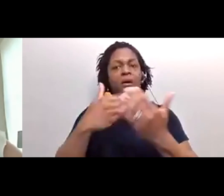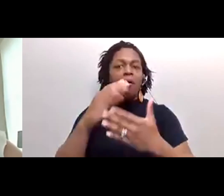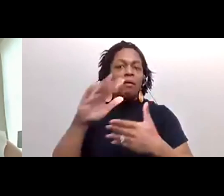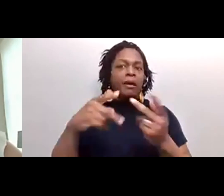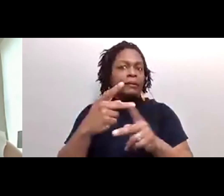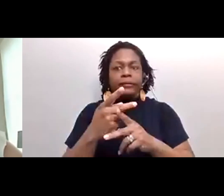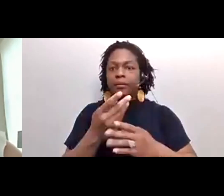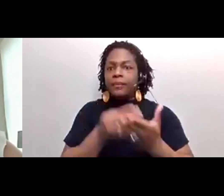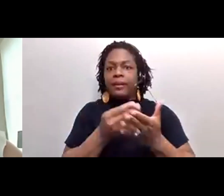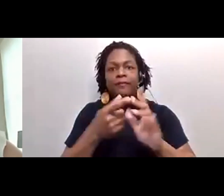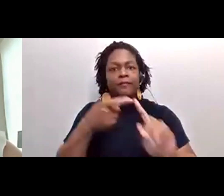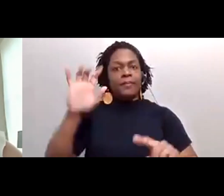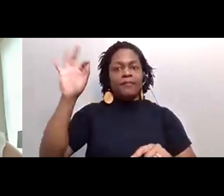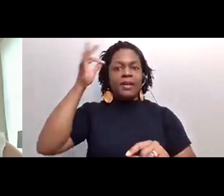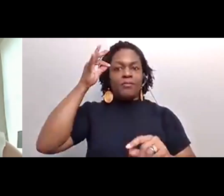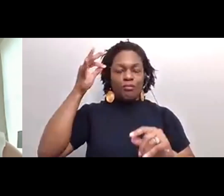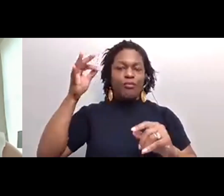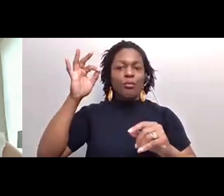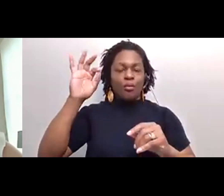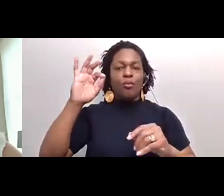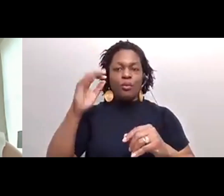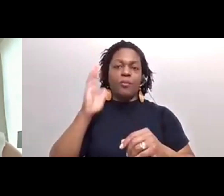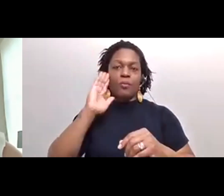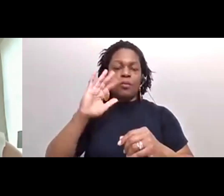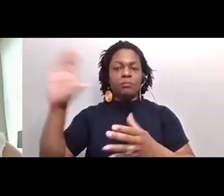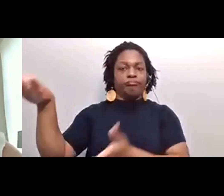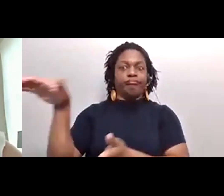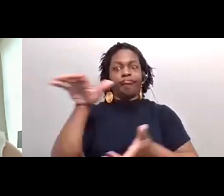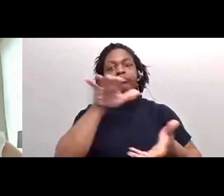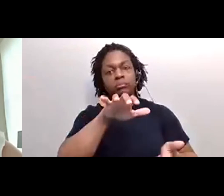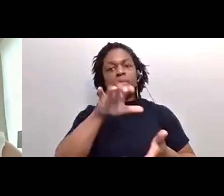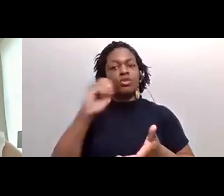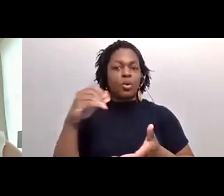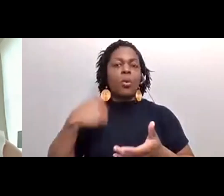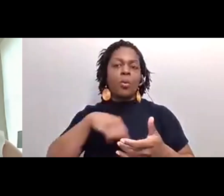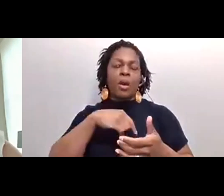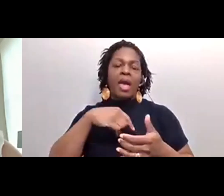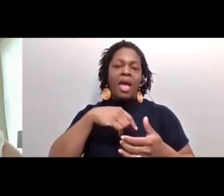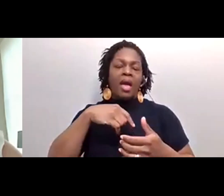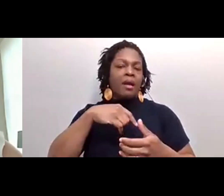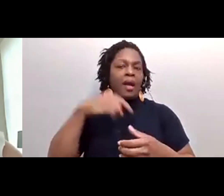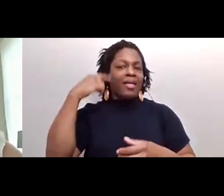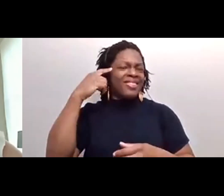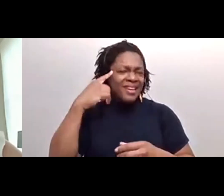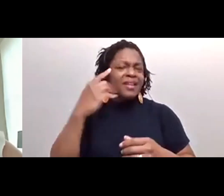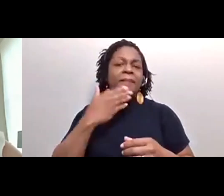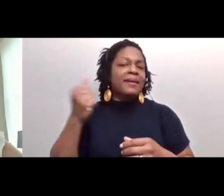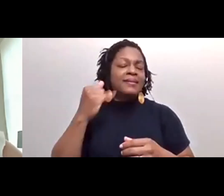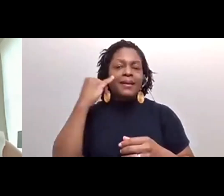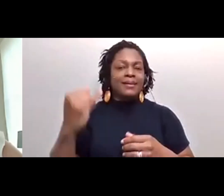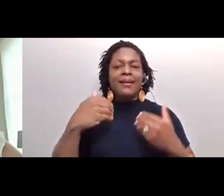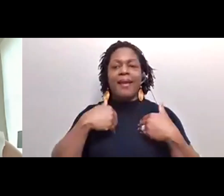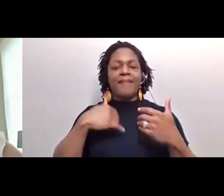way. And I think, you know, as much as possible, if we can just keep having a unified message around these services